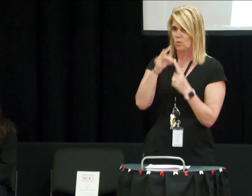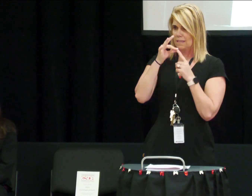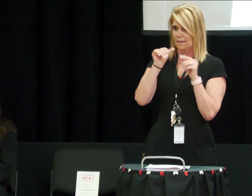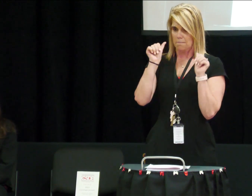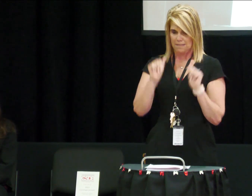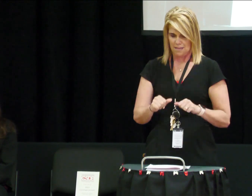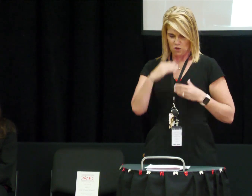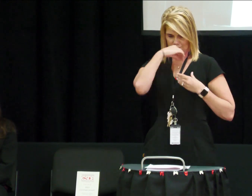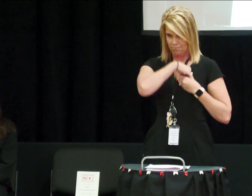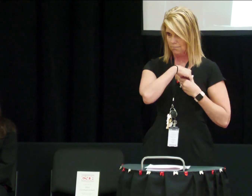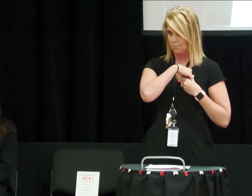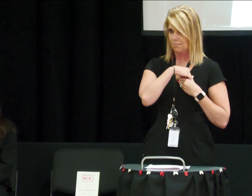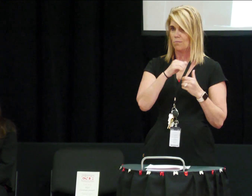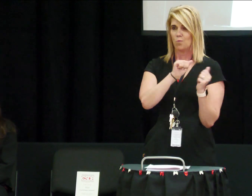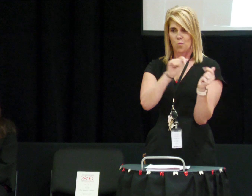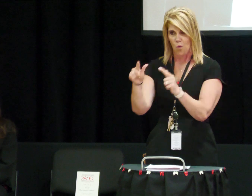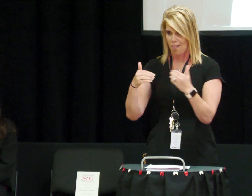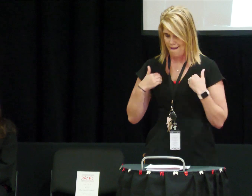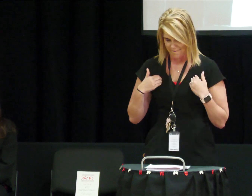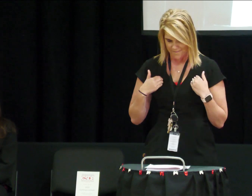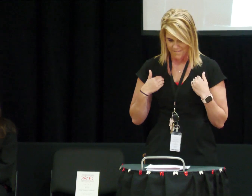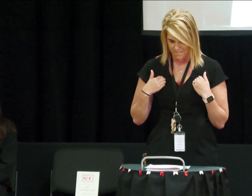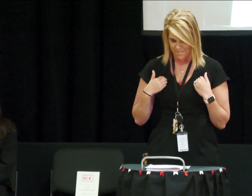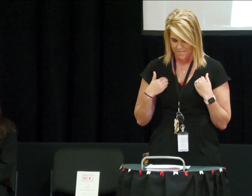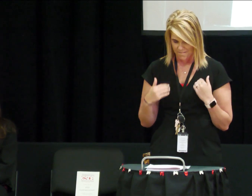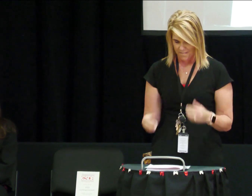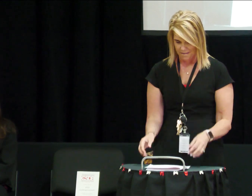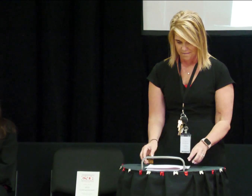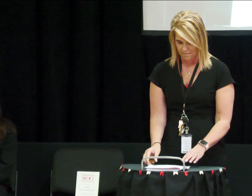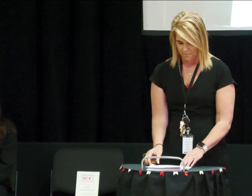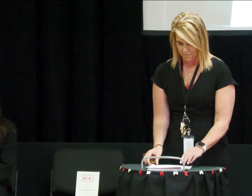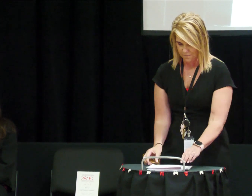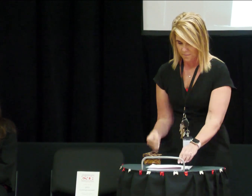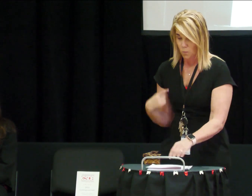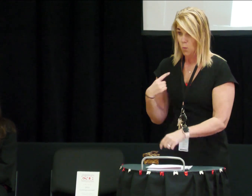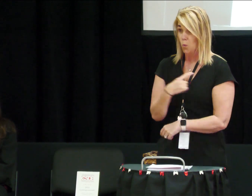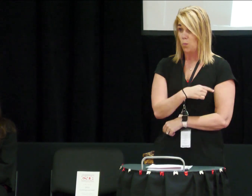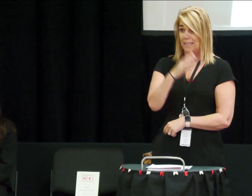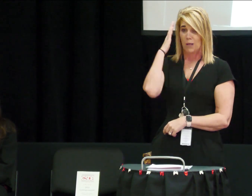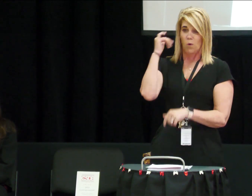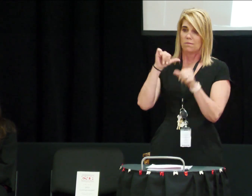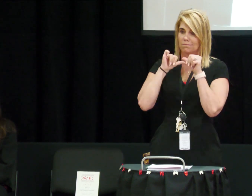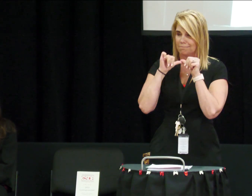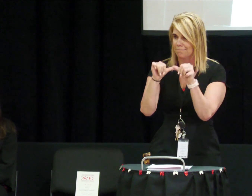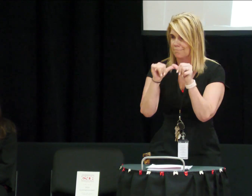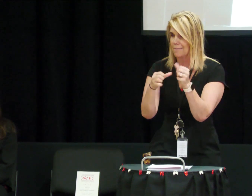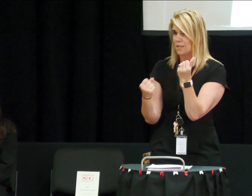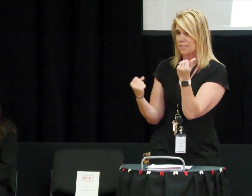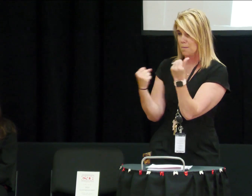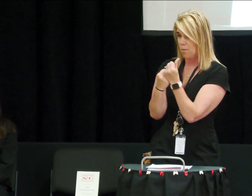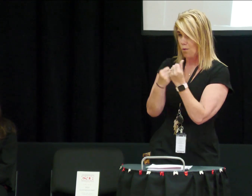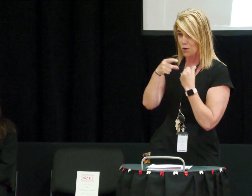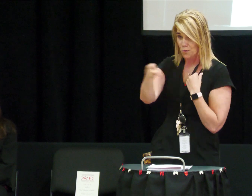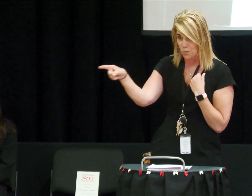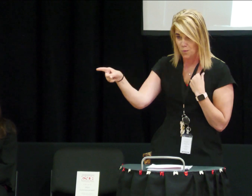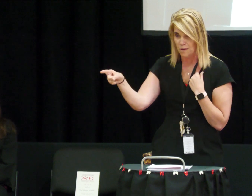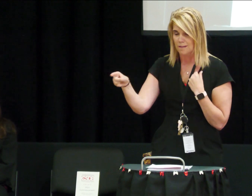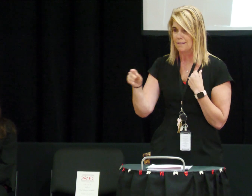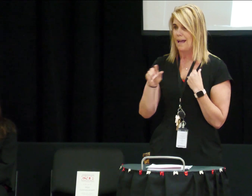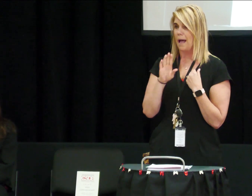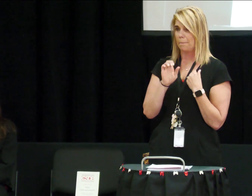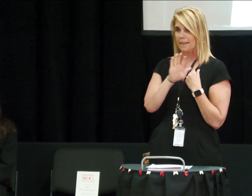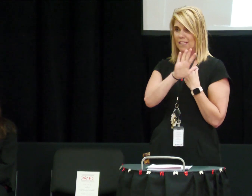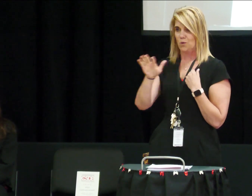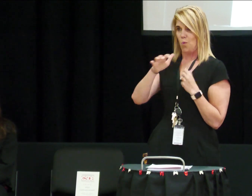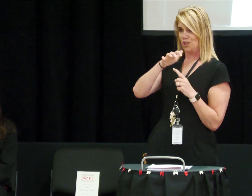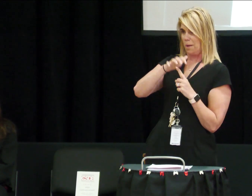and help you recognize your unique abilities that are inside of you that you all have. We will